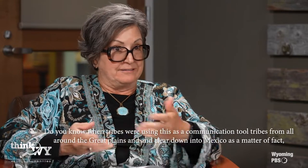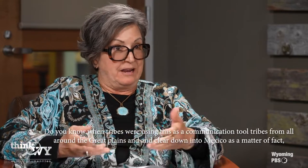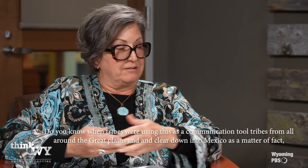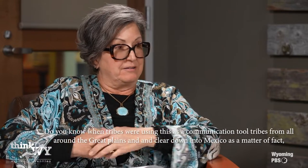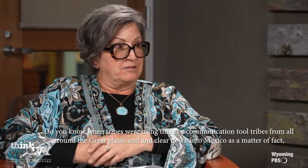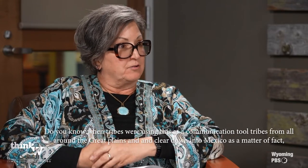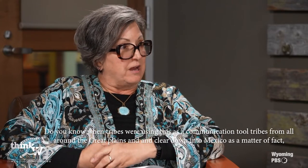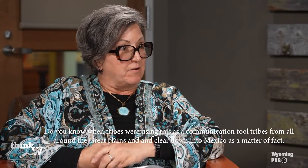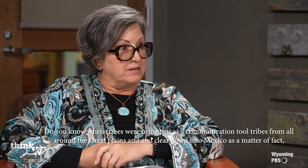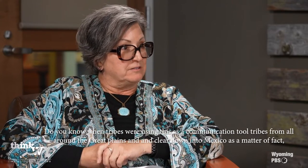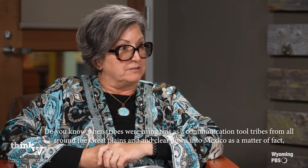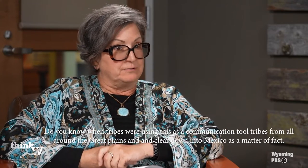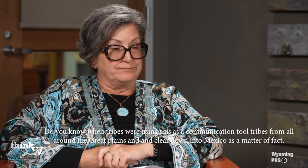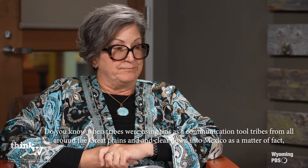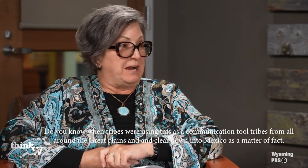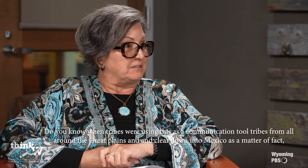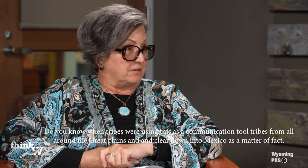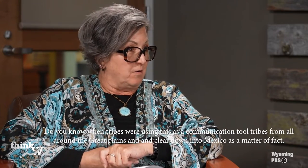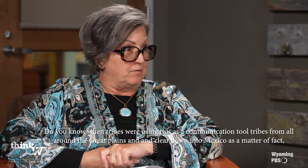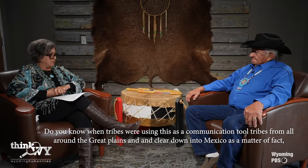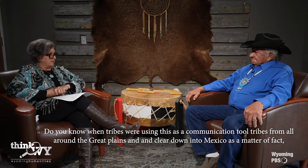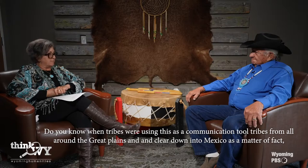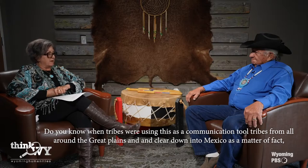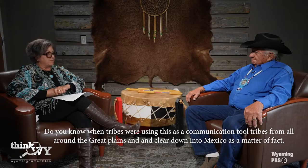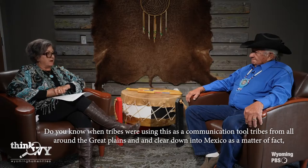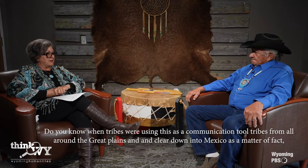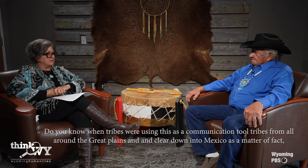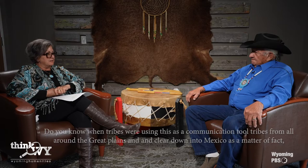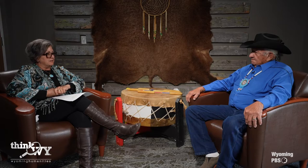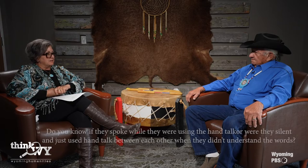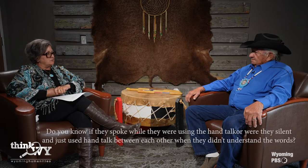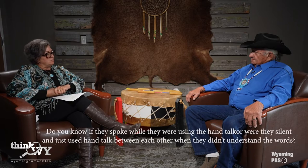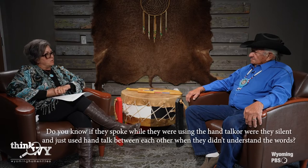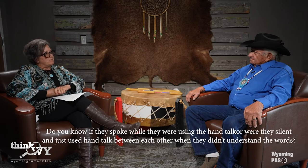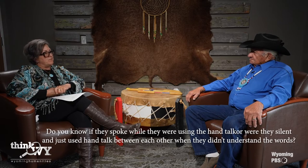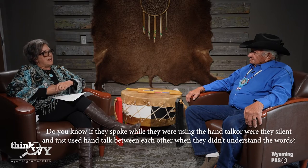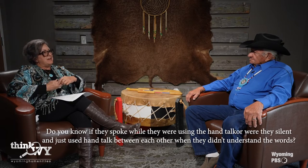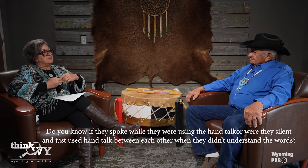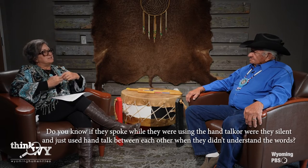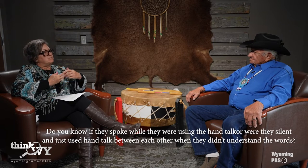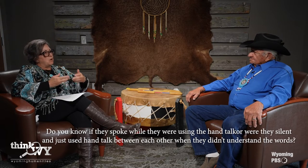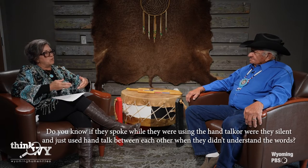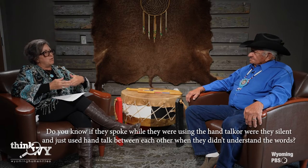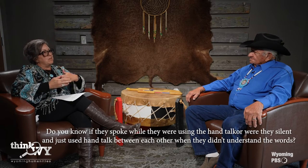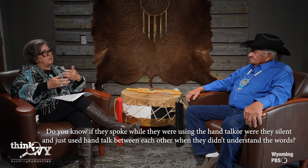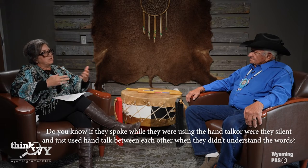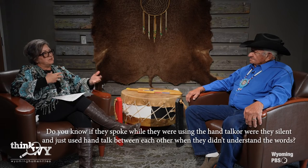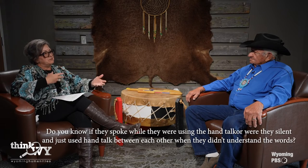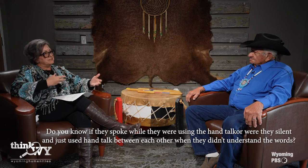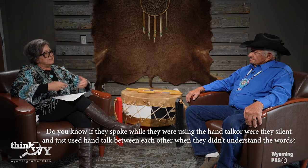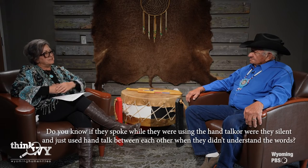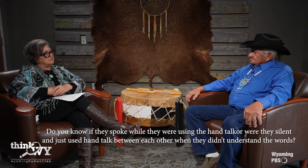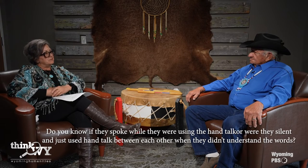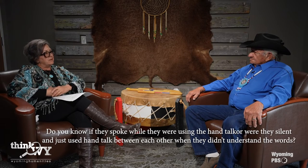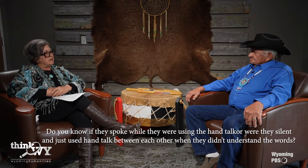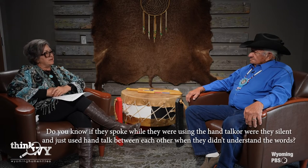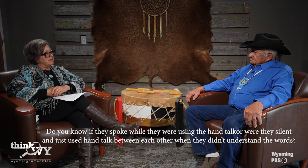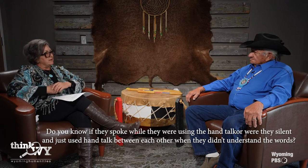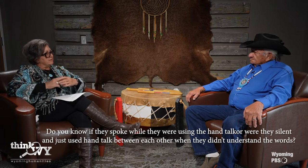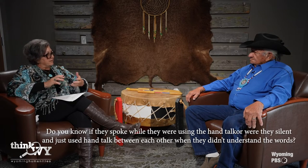and clear down into Mexico, as a matter of fact, do you know if they spoke while they were using the